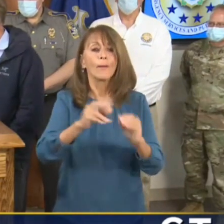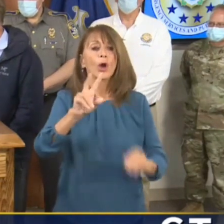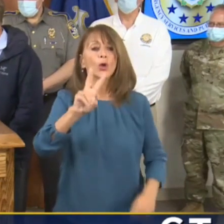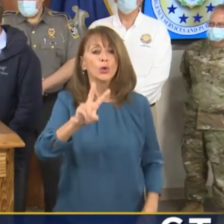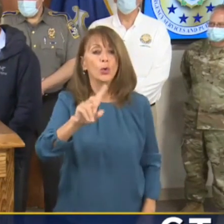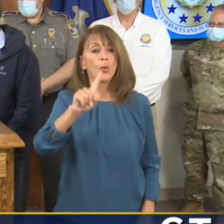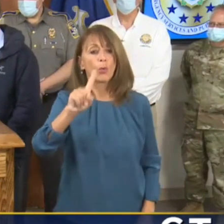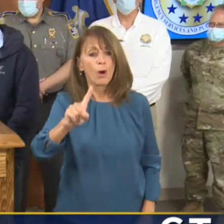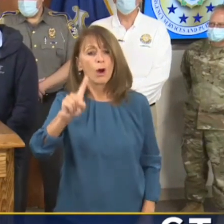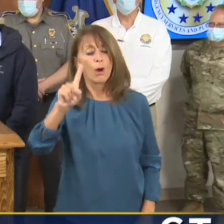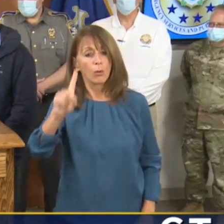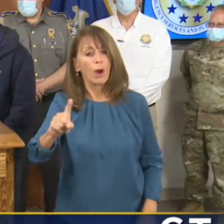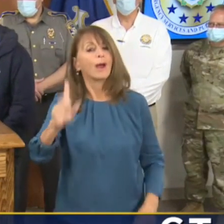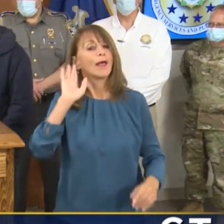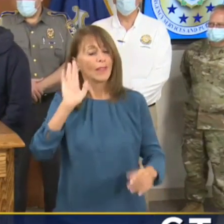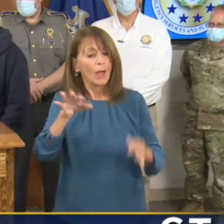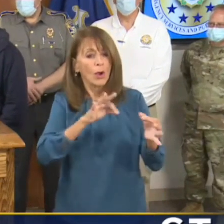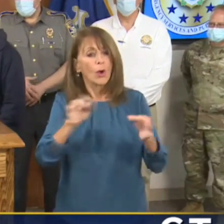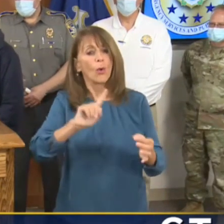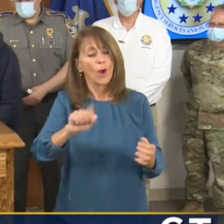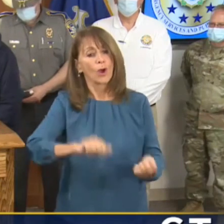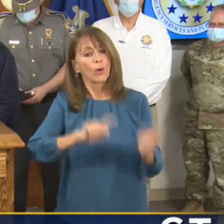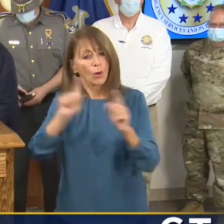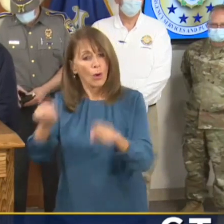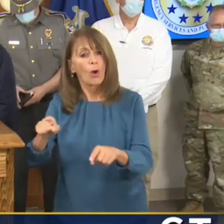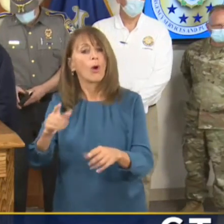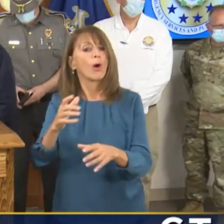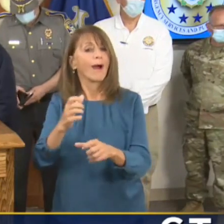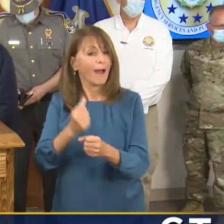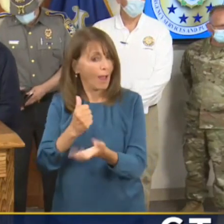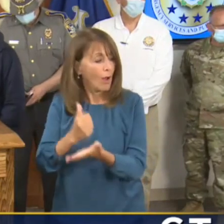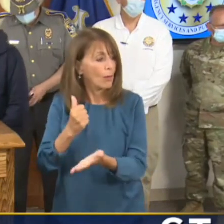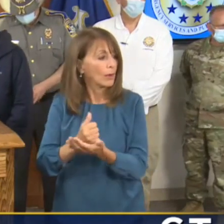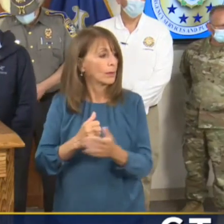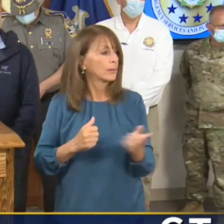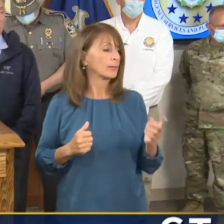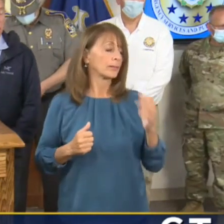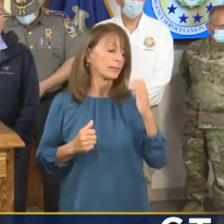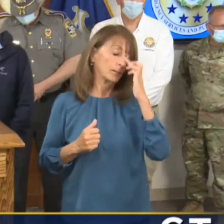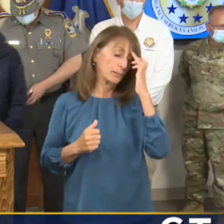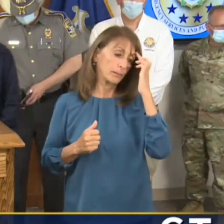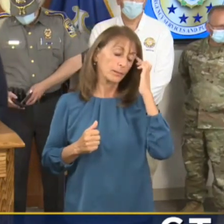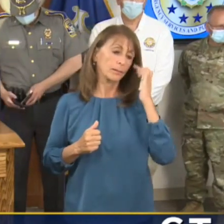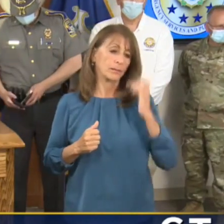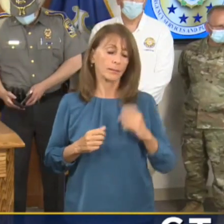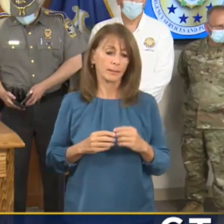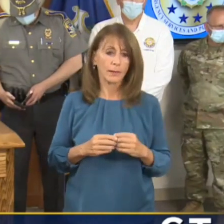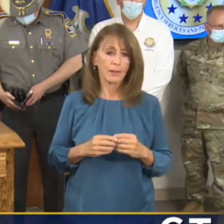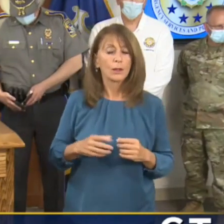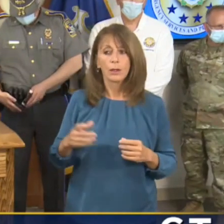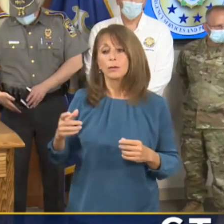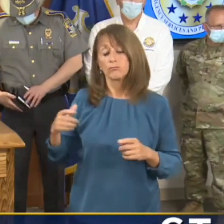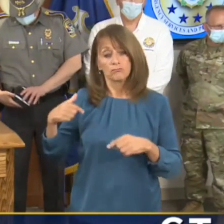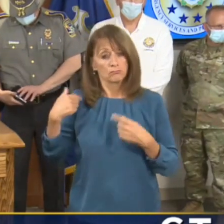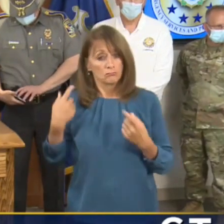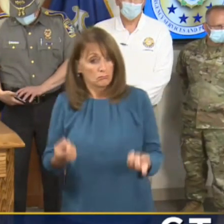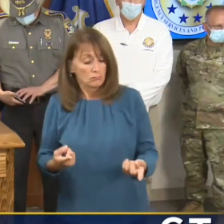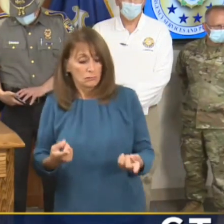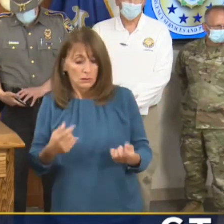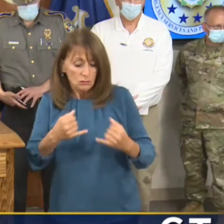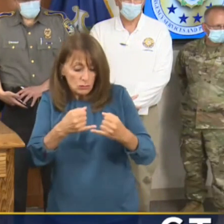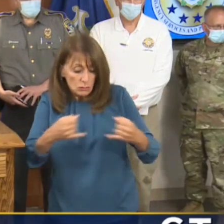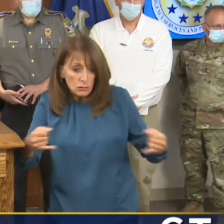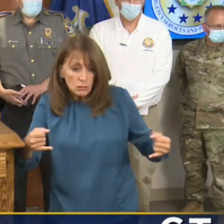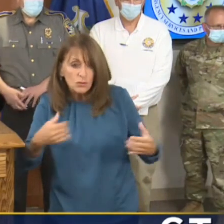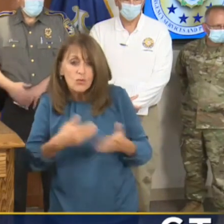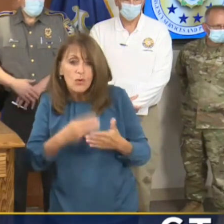lot of municipalities are standing those up. No, I know that we've been focusing a lot on the shoreline because of, those areas are